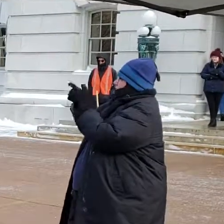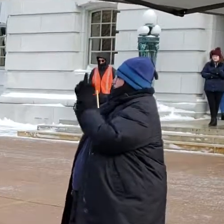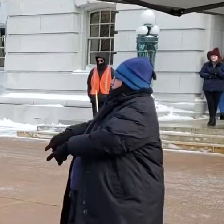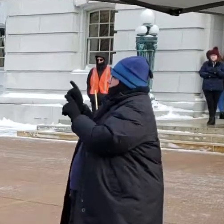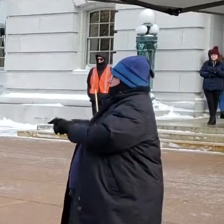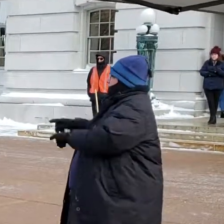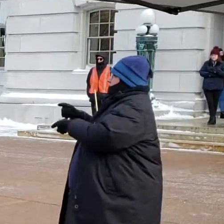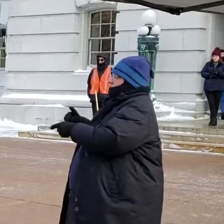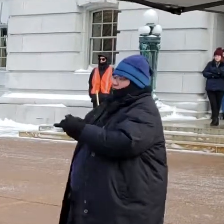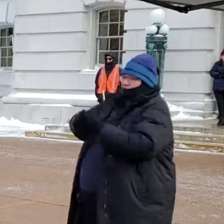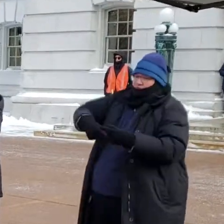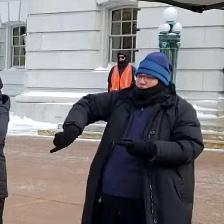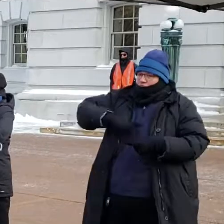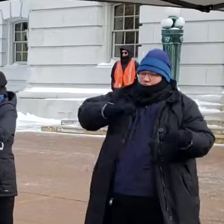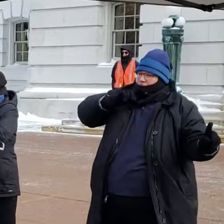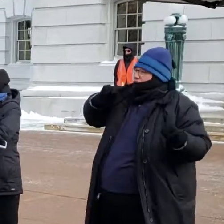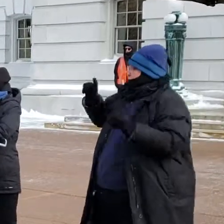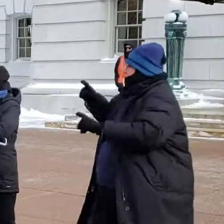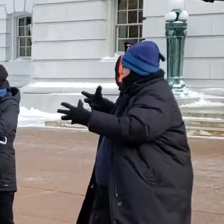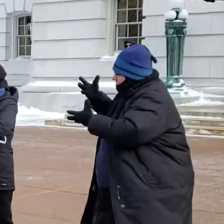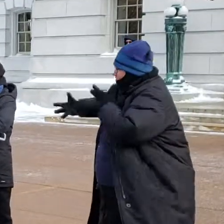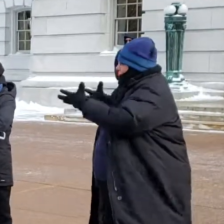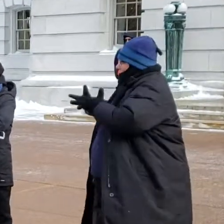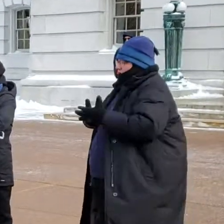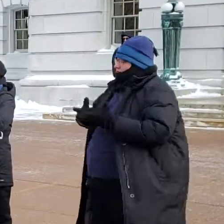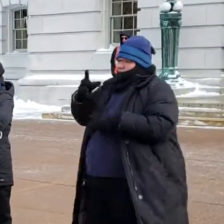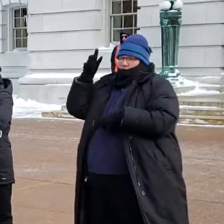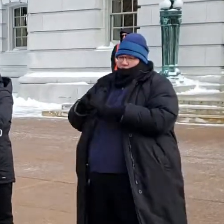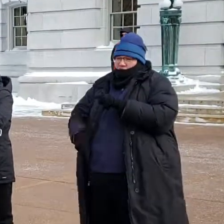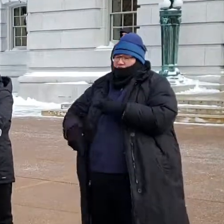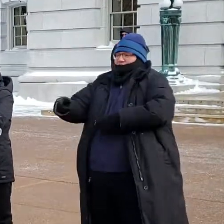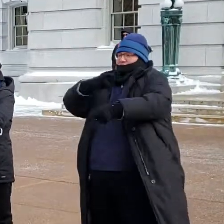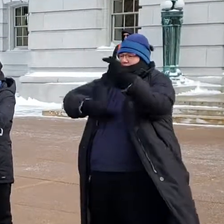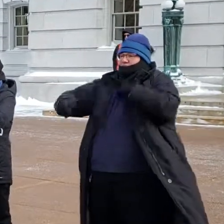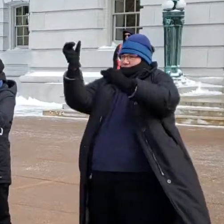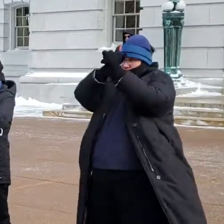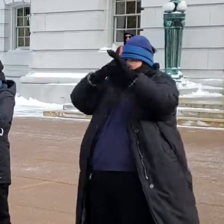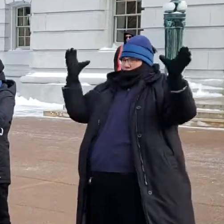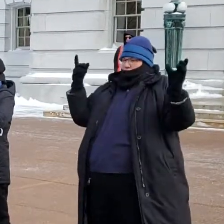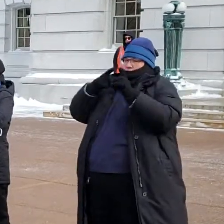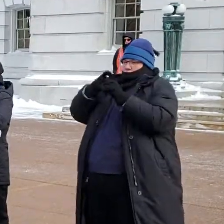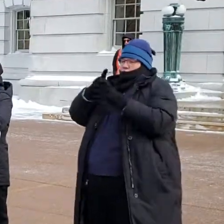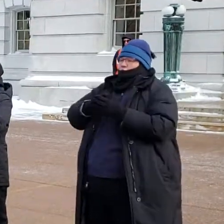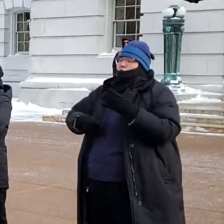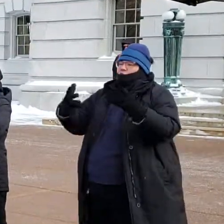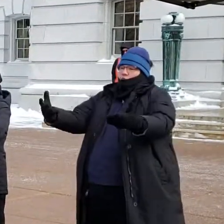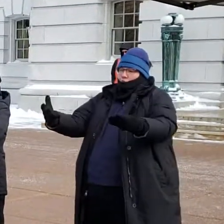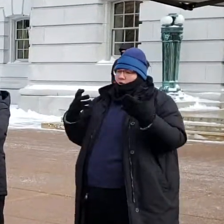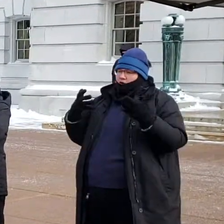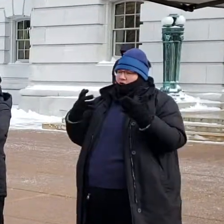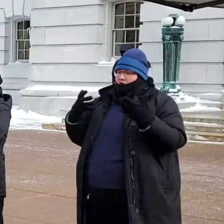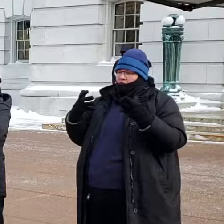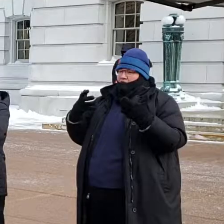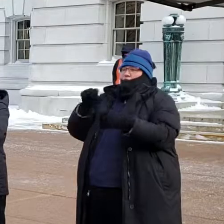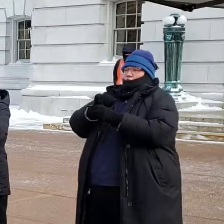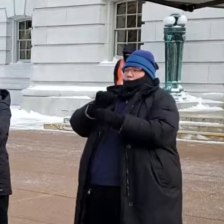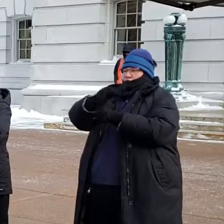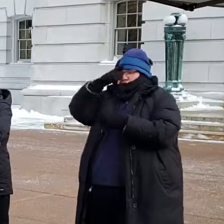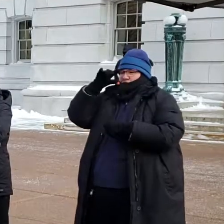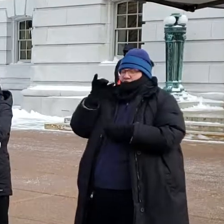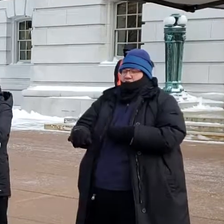sexual harassment. And this workplace should pay a living wage, $15 an hour across the state,